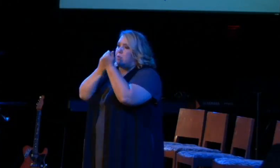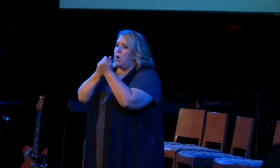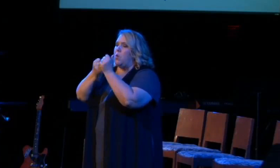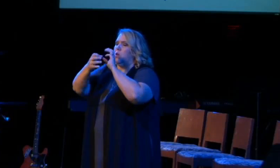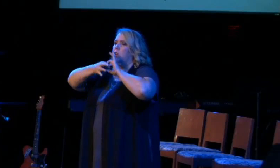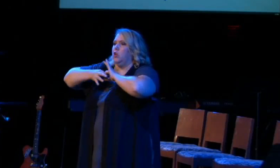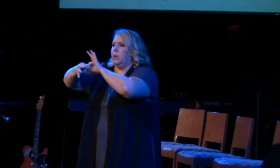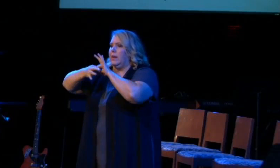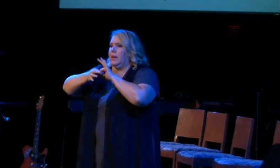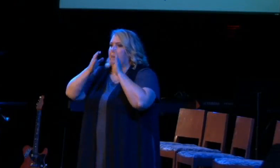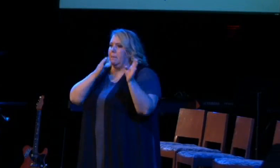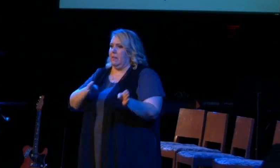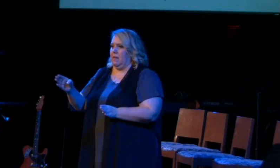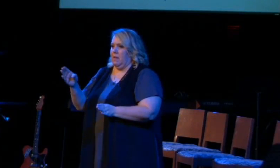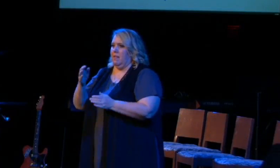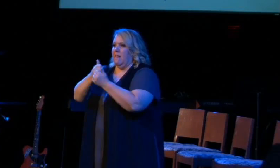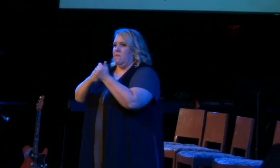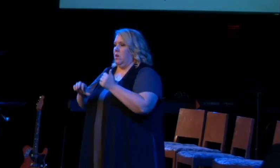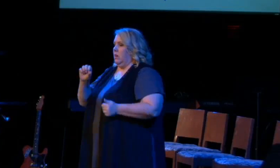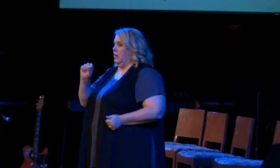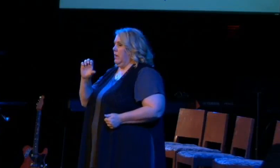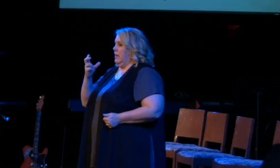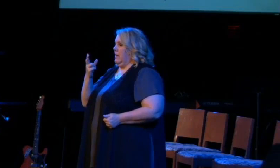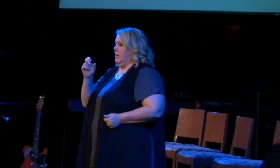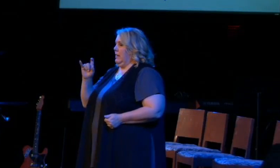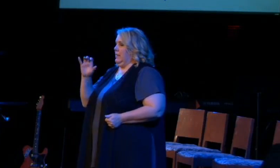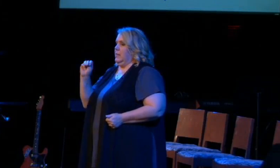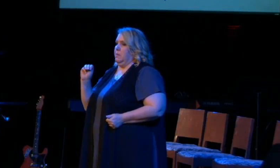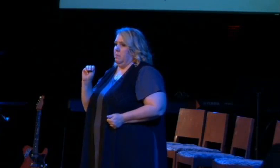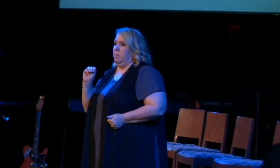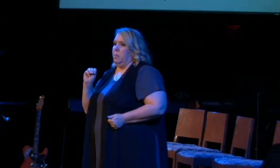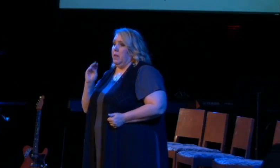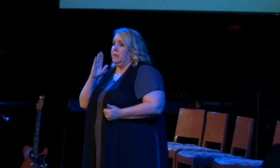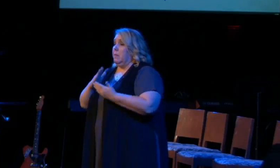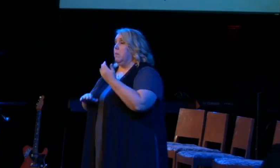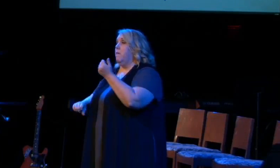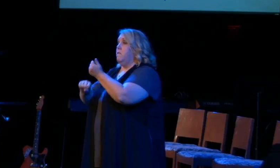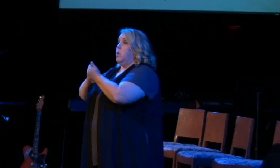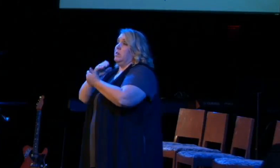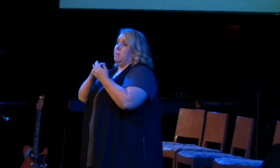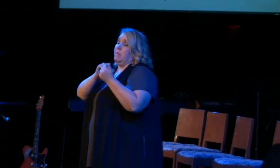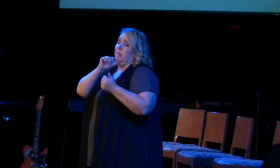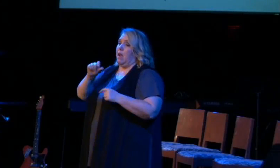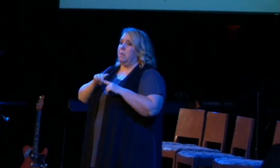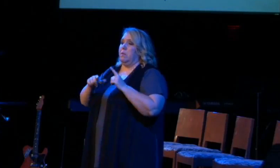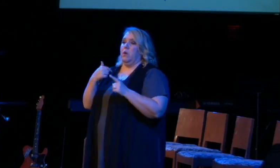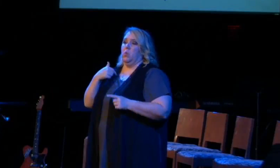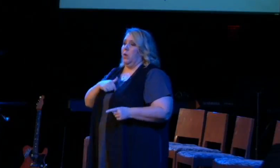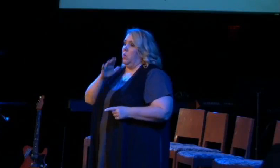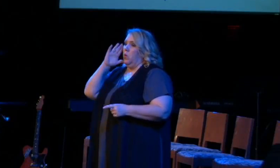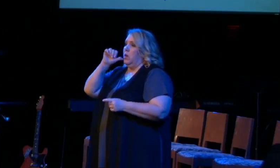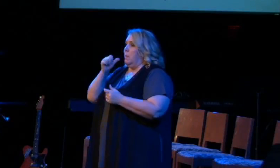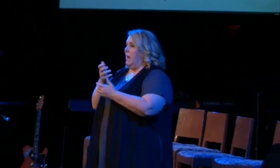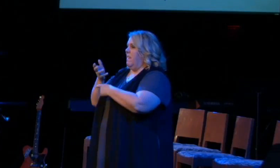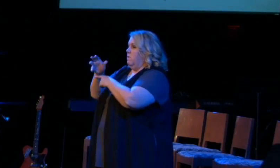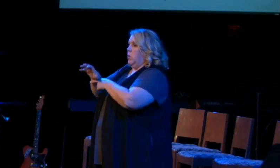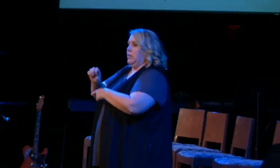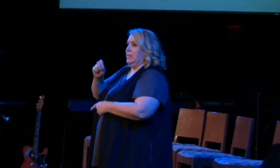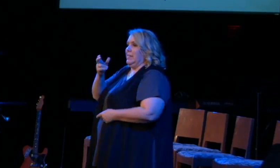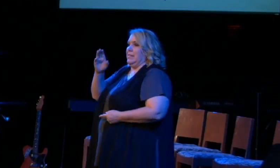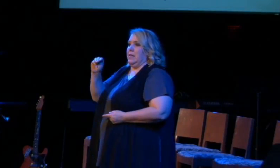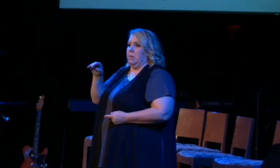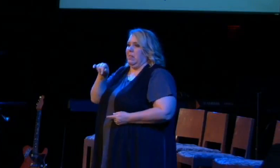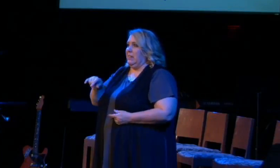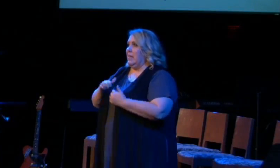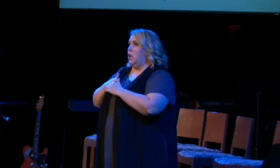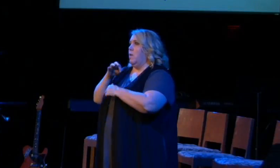that avoids schism. And we know that some people have left before and some more people will be leaving, but we will not be endorsing schism. We won't be saying, here's